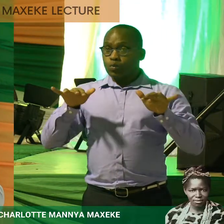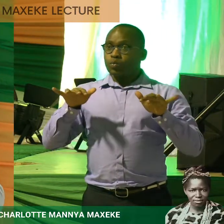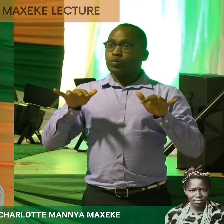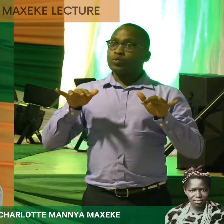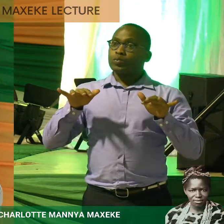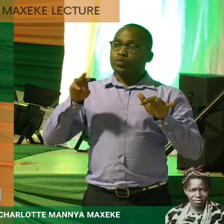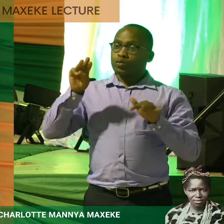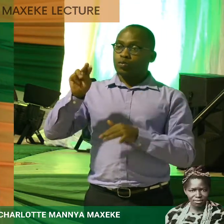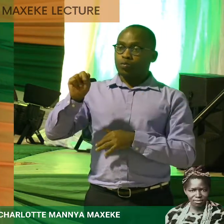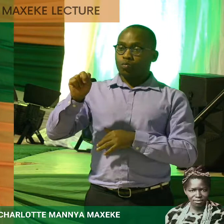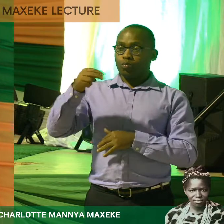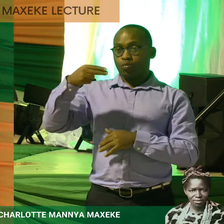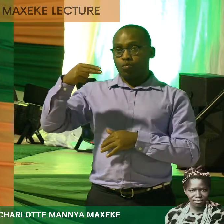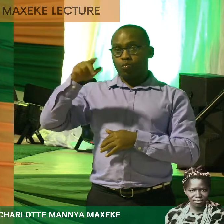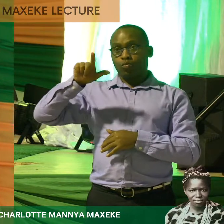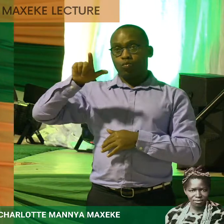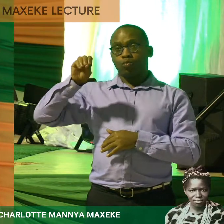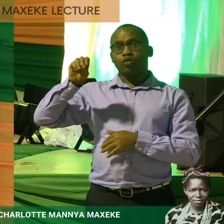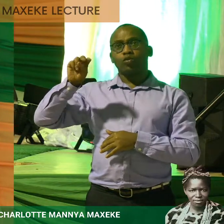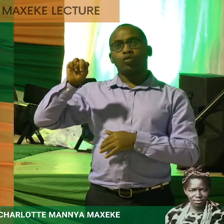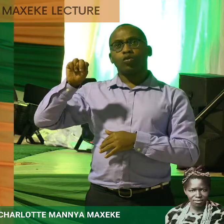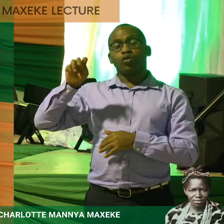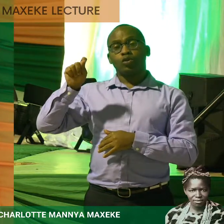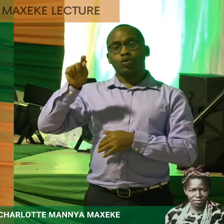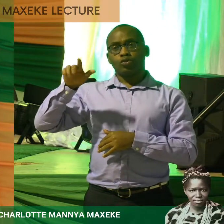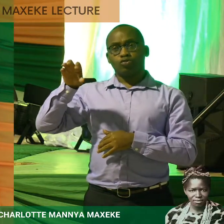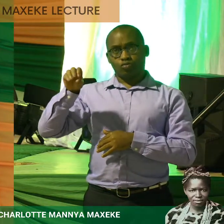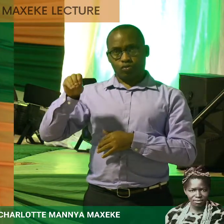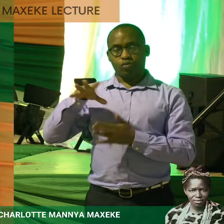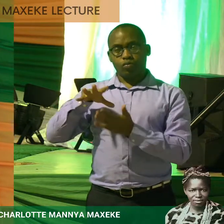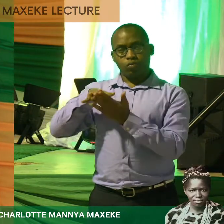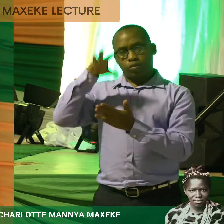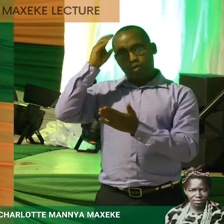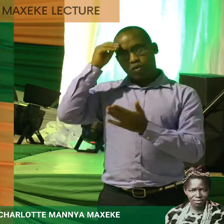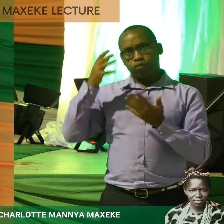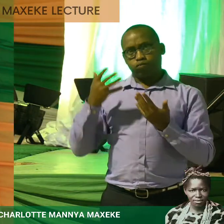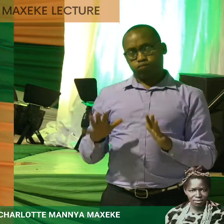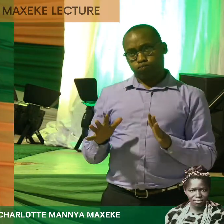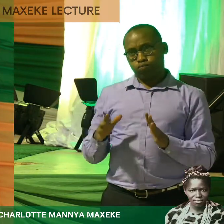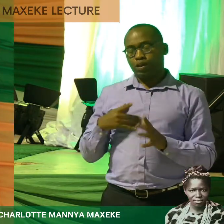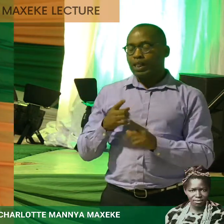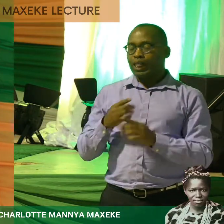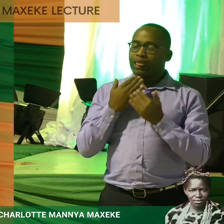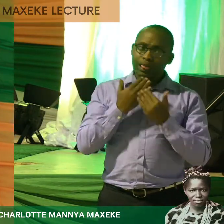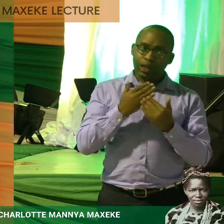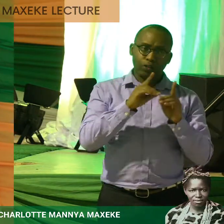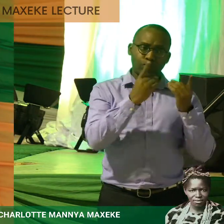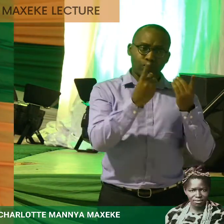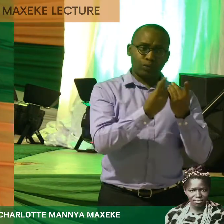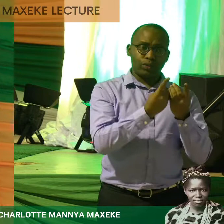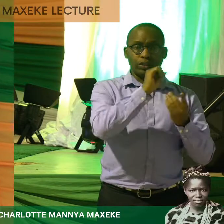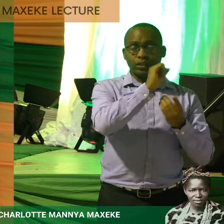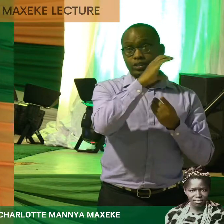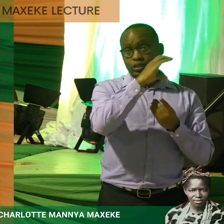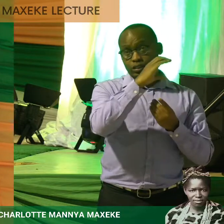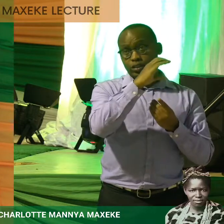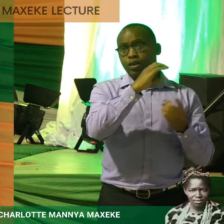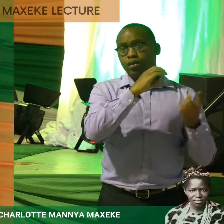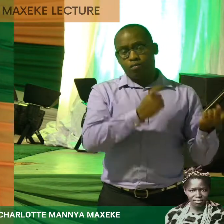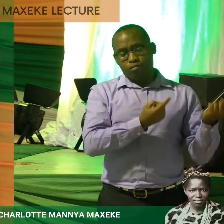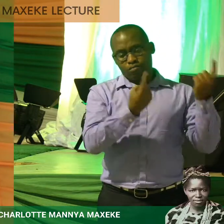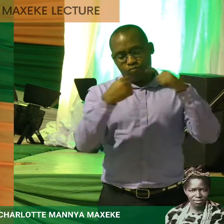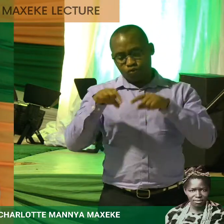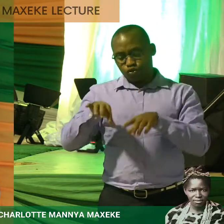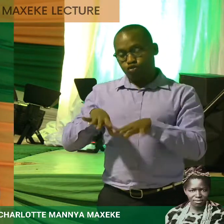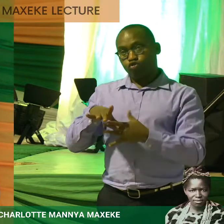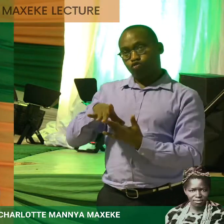lecture sifundile sibulela kakhulu ngoba i-department ichonge umhlonhlo uba mayizoba lapha